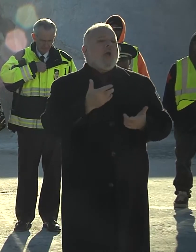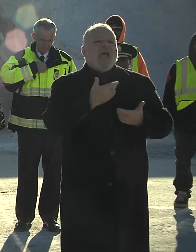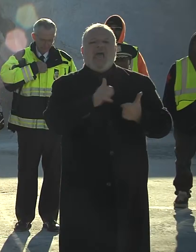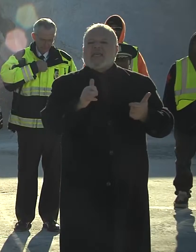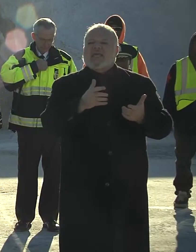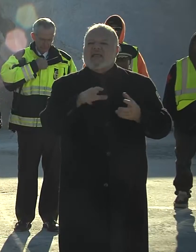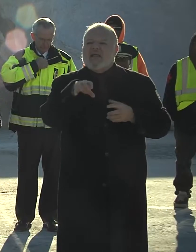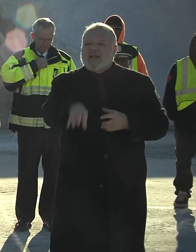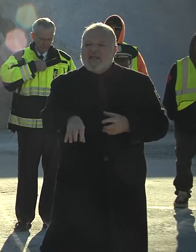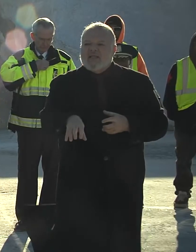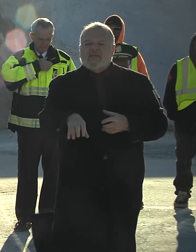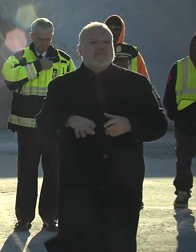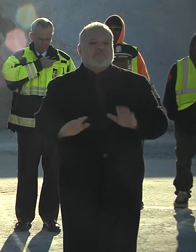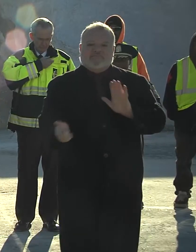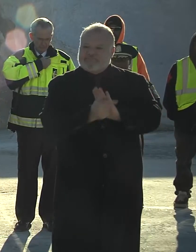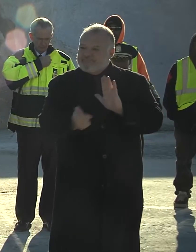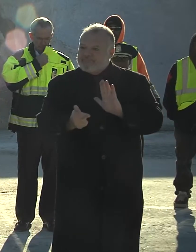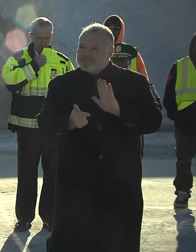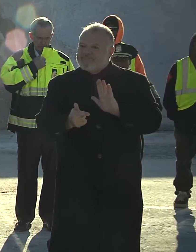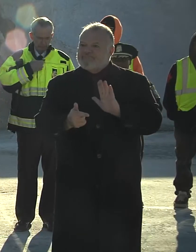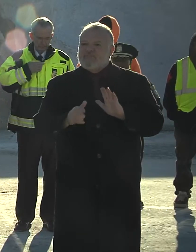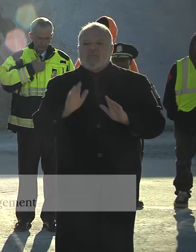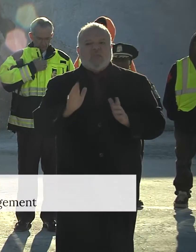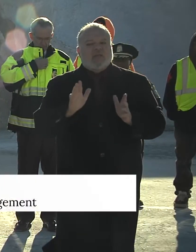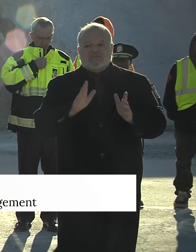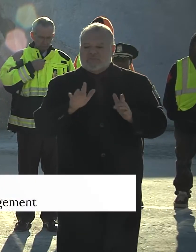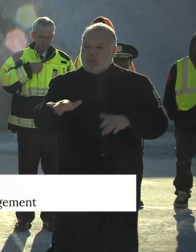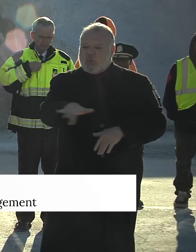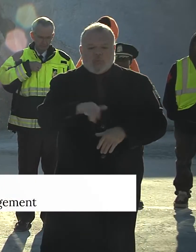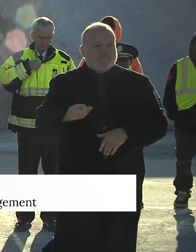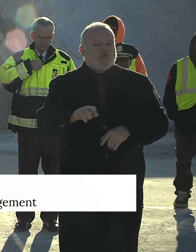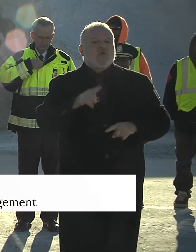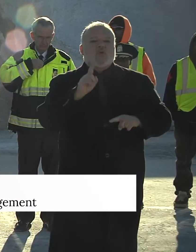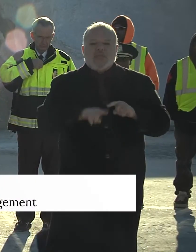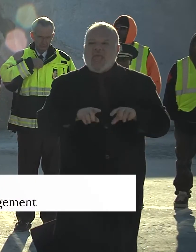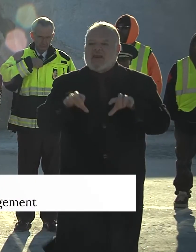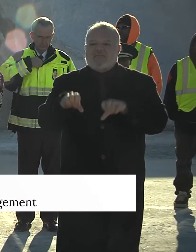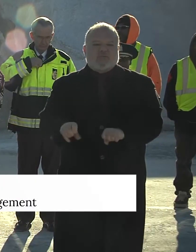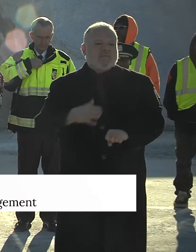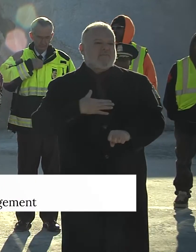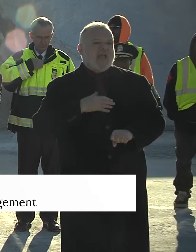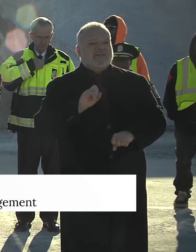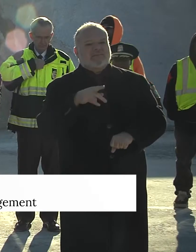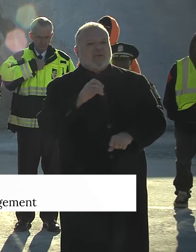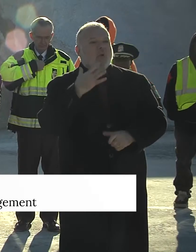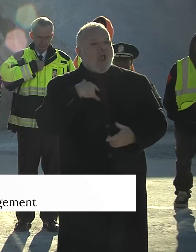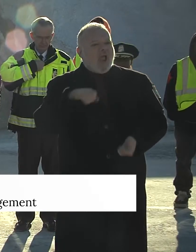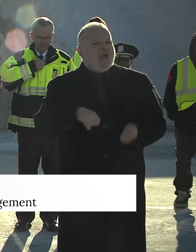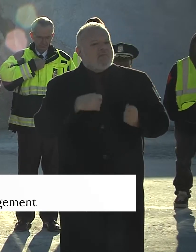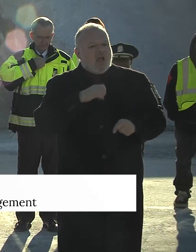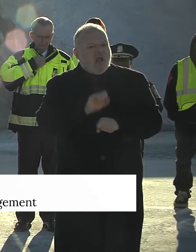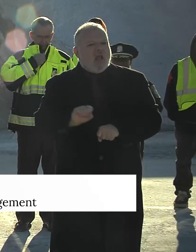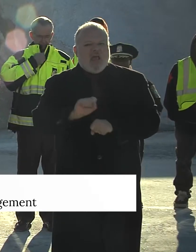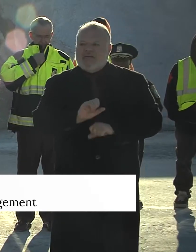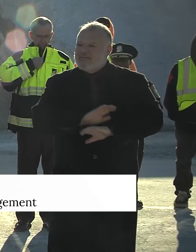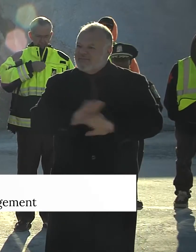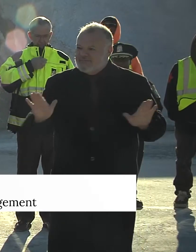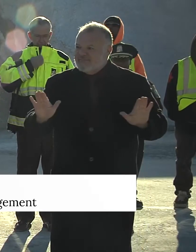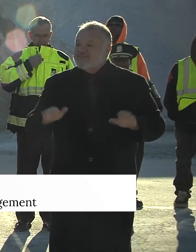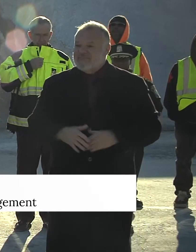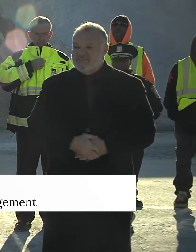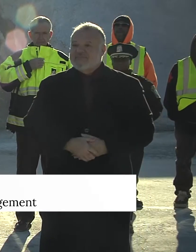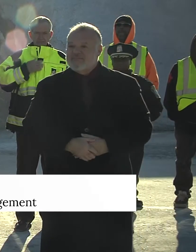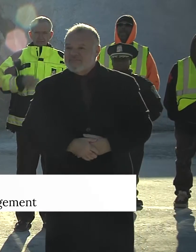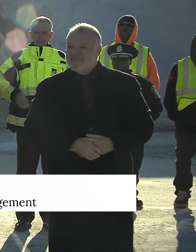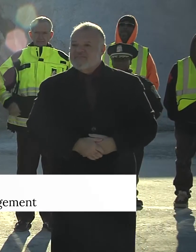Pledge. This is a call to action to encourage residents and business owners to embrace their civic power and engage with your local government. We want to build